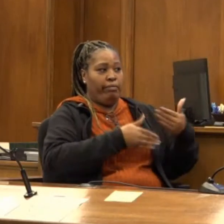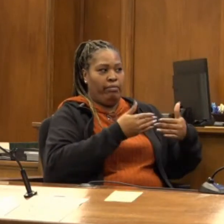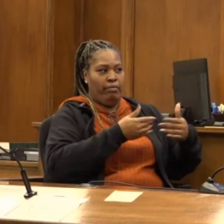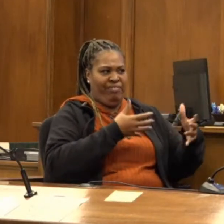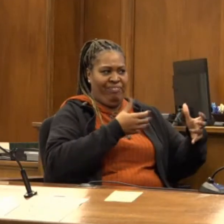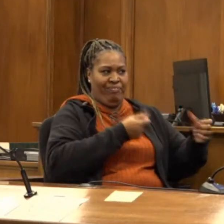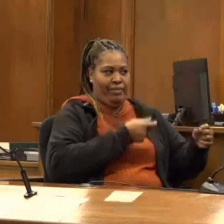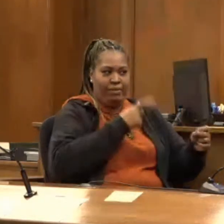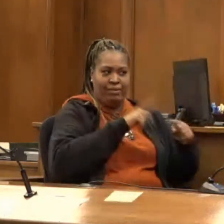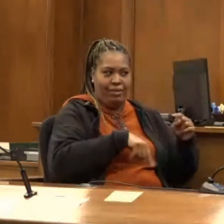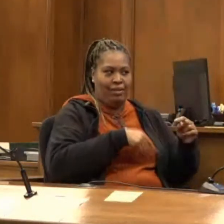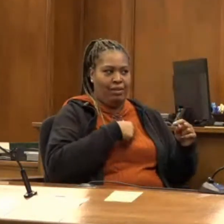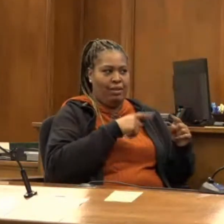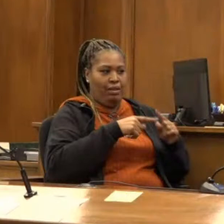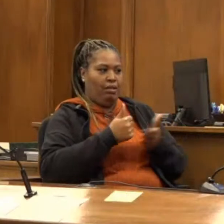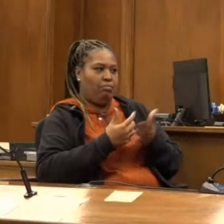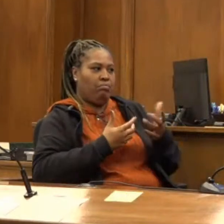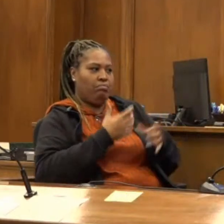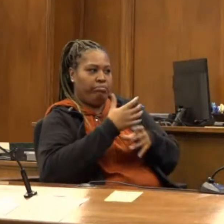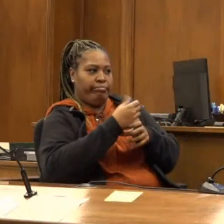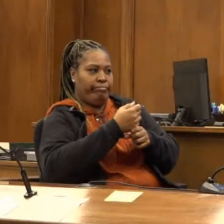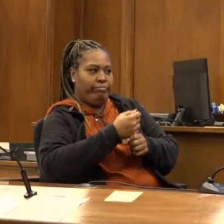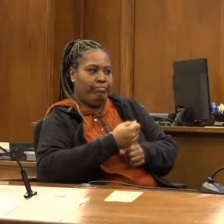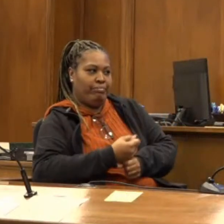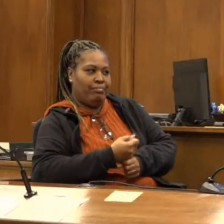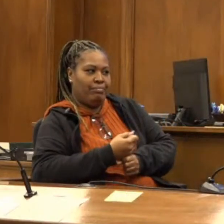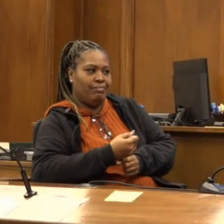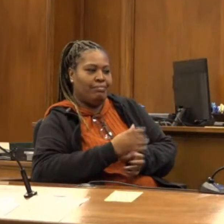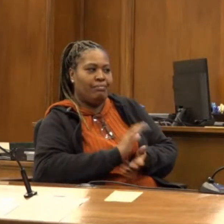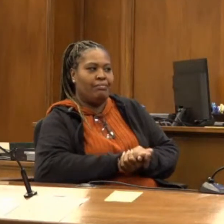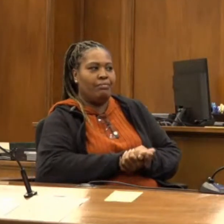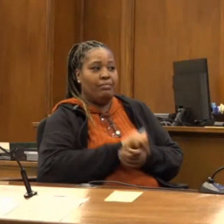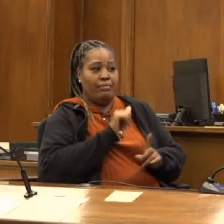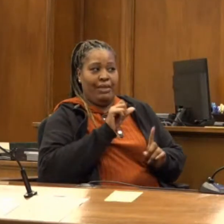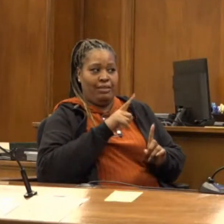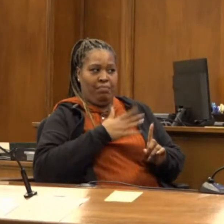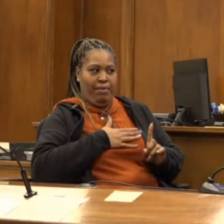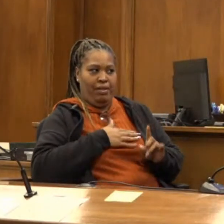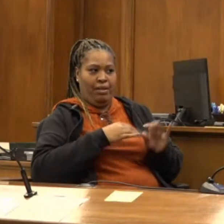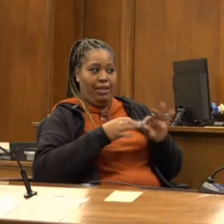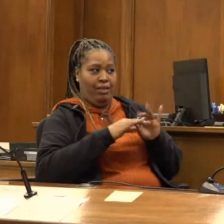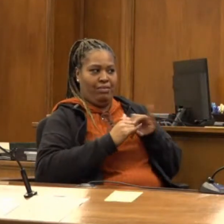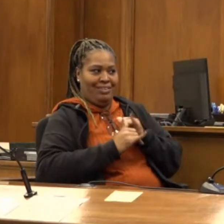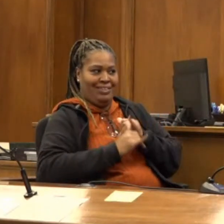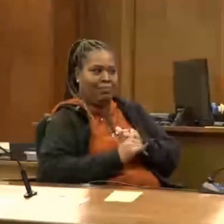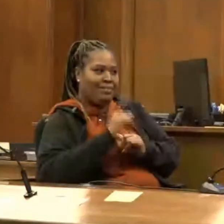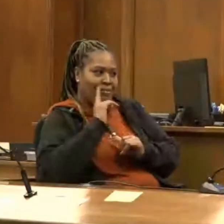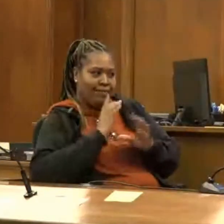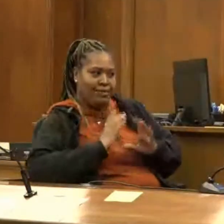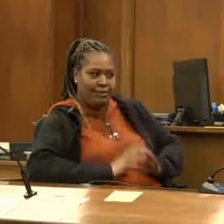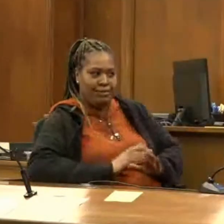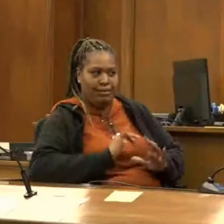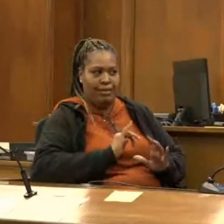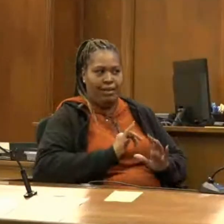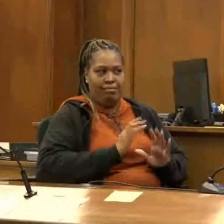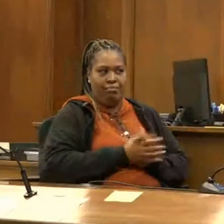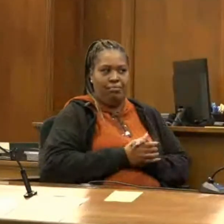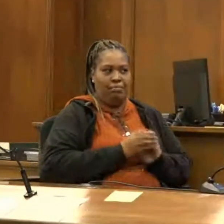So if there was a hearing interpreter or they signed really fast, I would work with the deaf person to